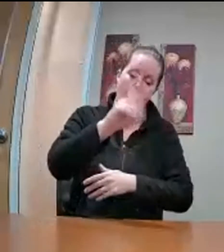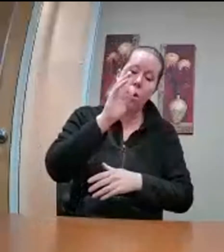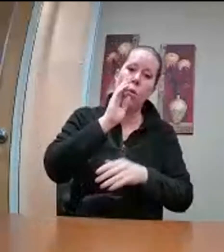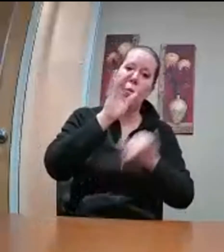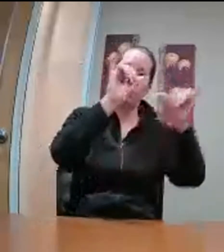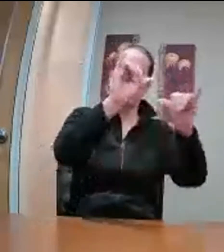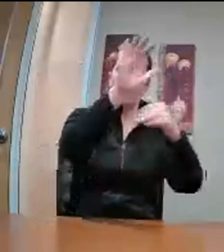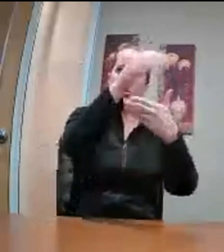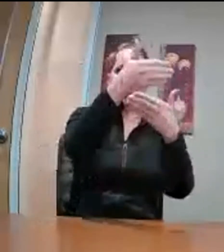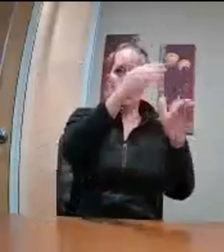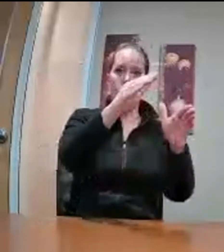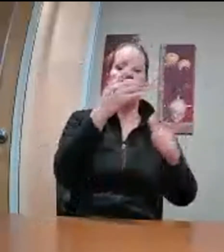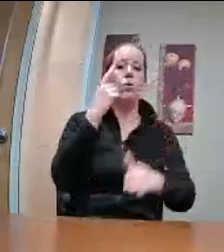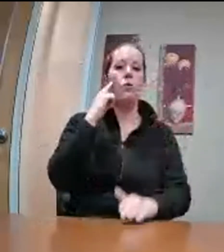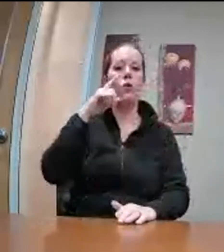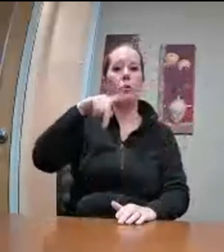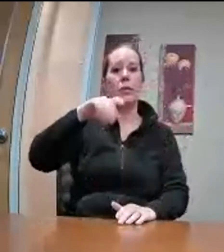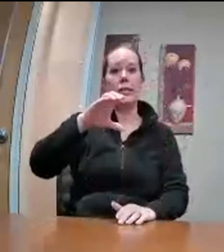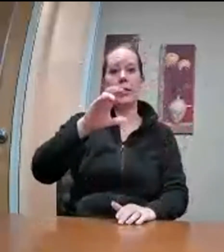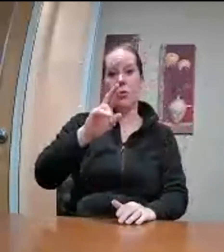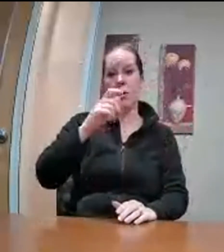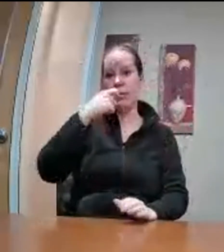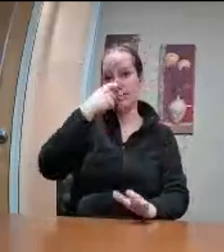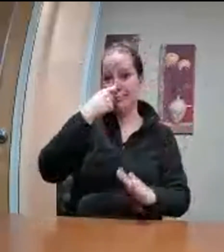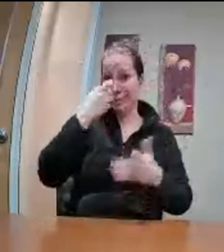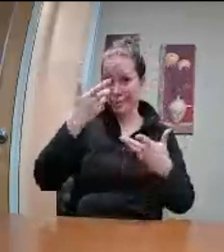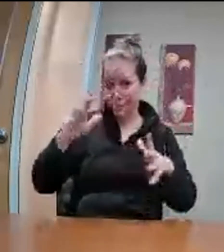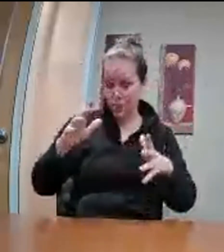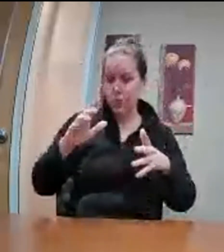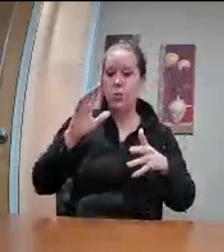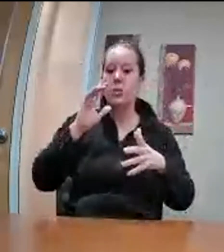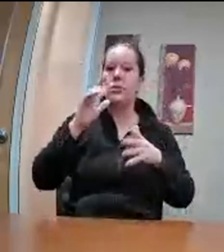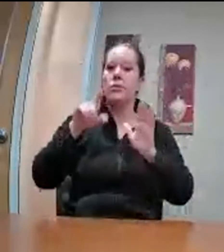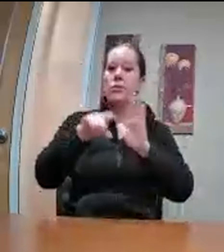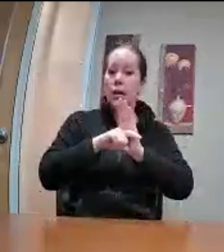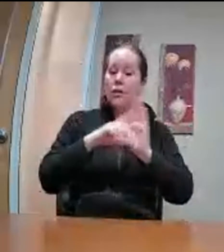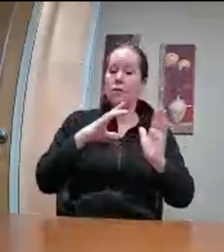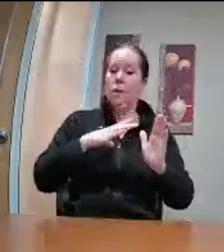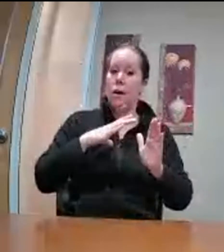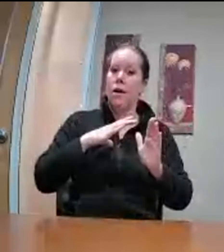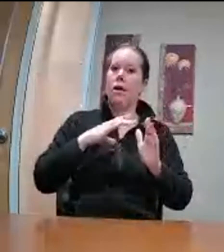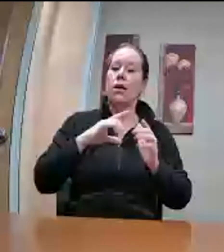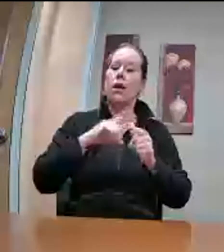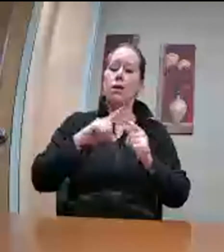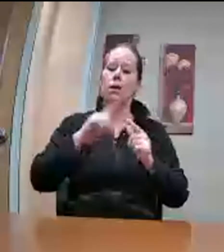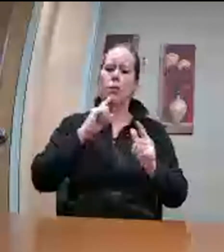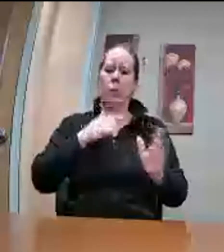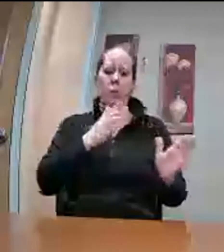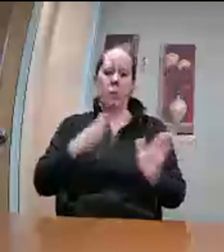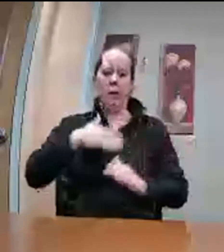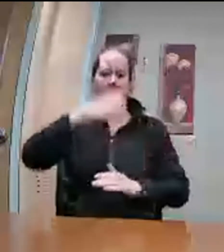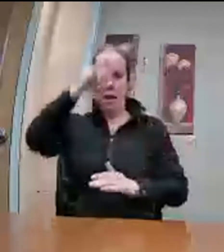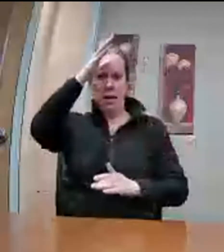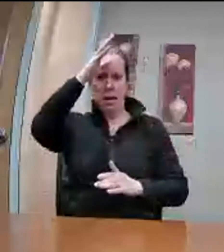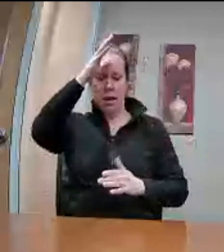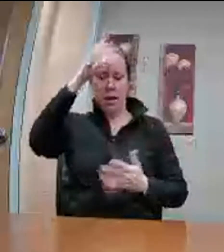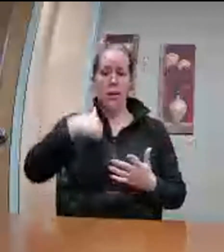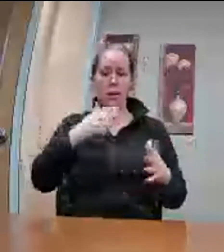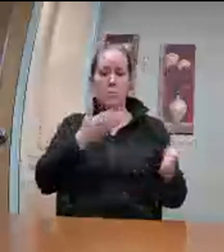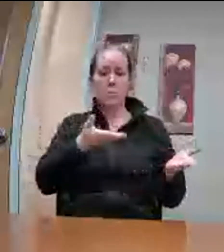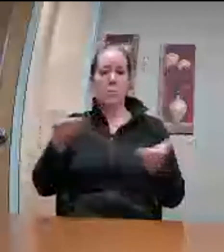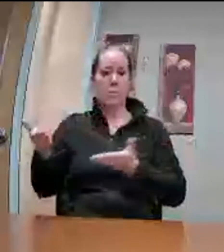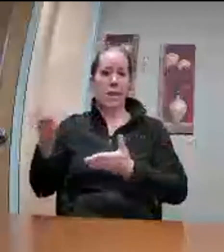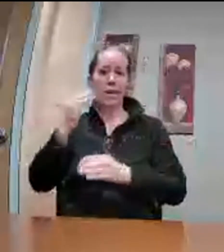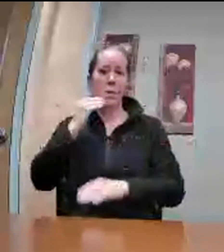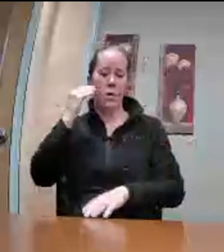test. I planned to take my dad home, and then when the girls reminded me that he'd have to go into isolation when he came back,